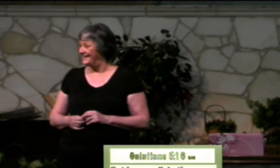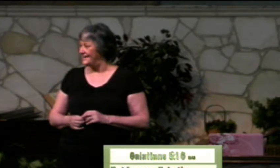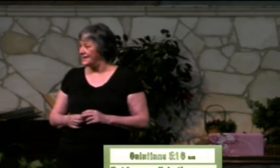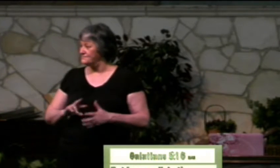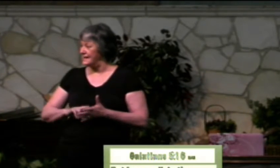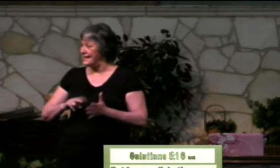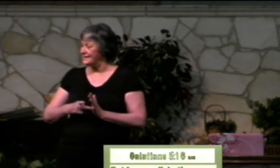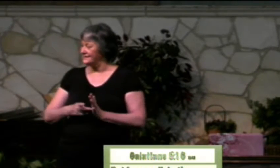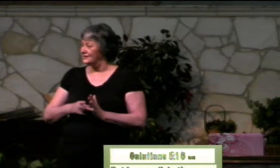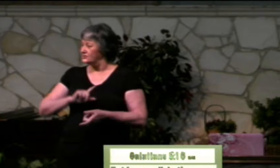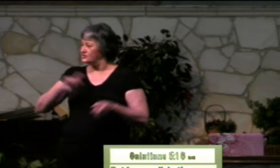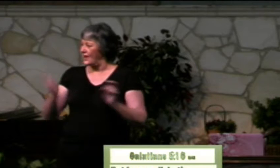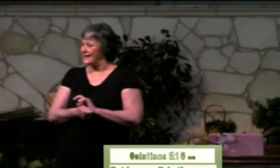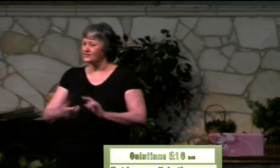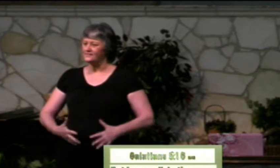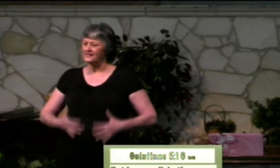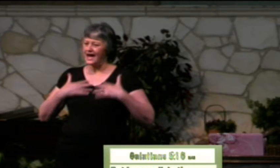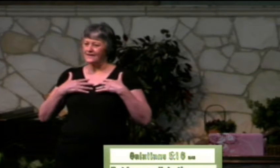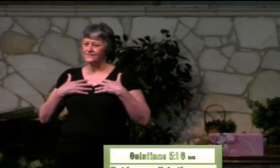It meant change of life.